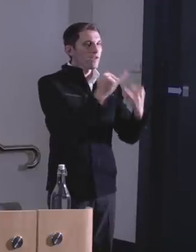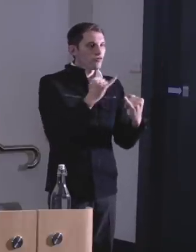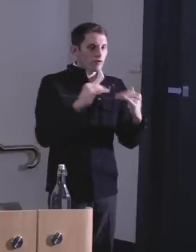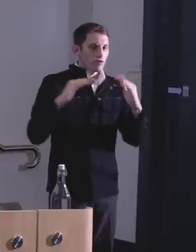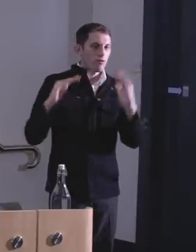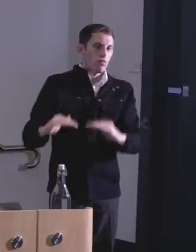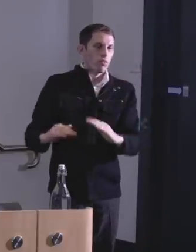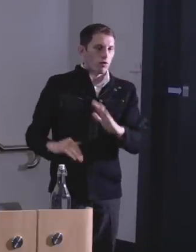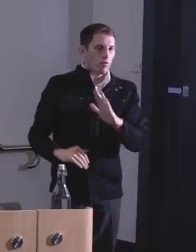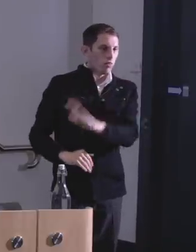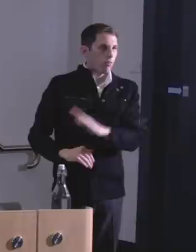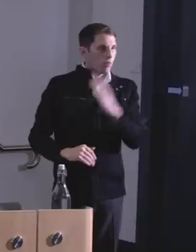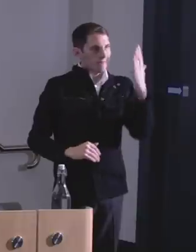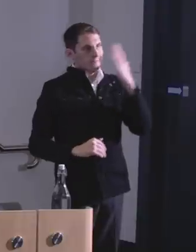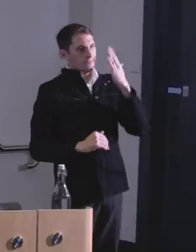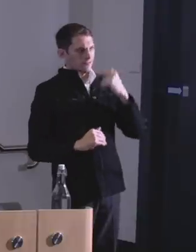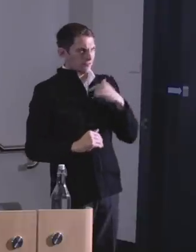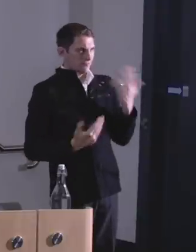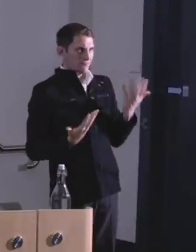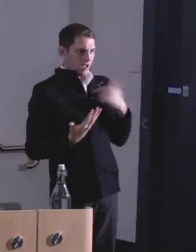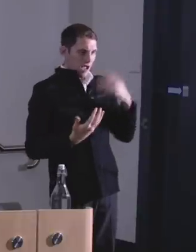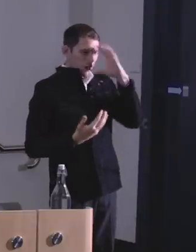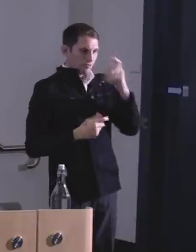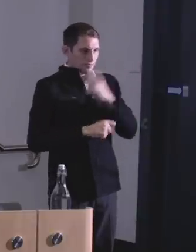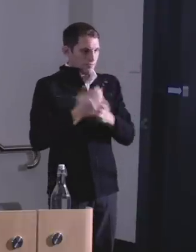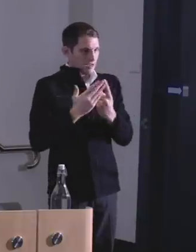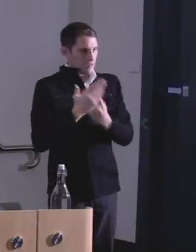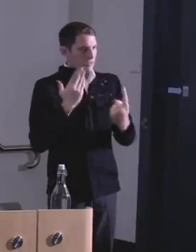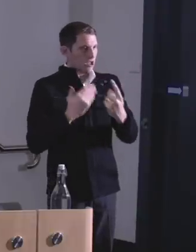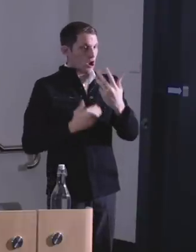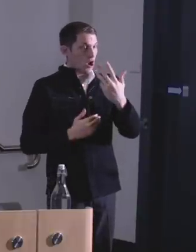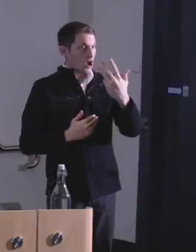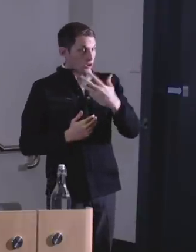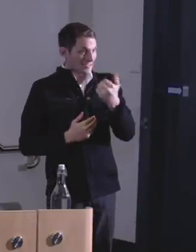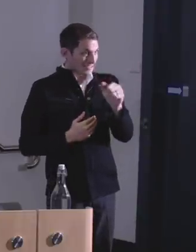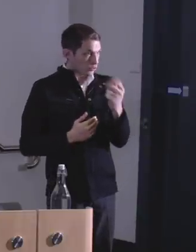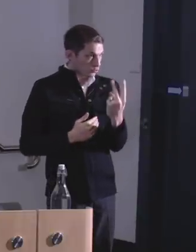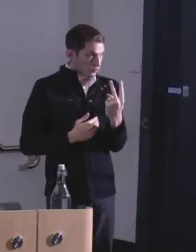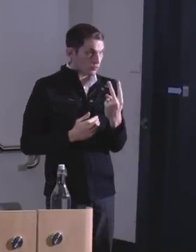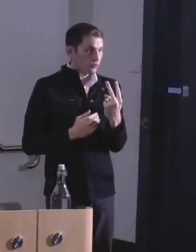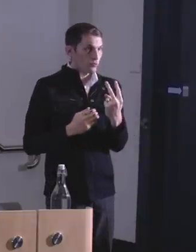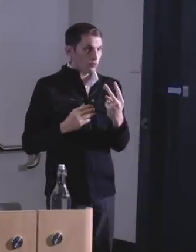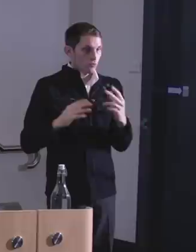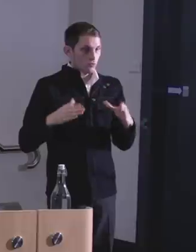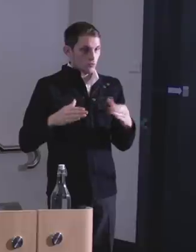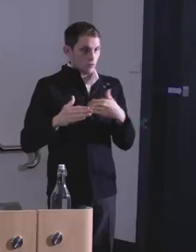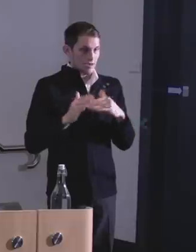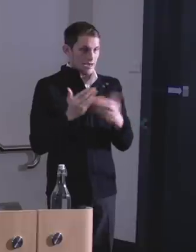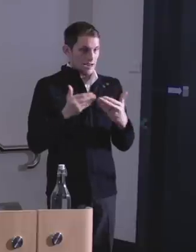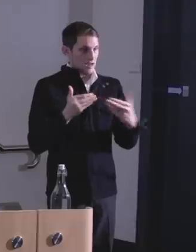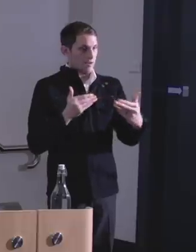But you know, my country, we became independent in 1962. So, you know, we're